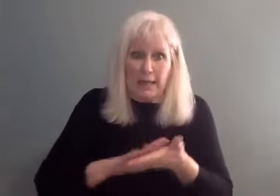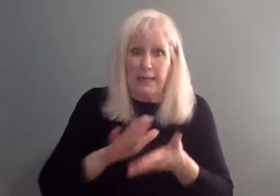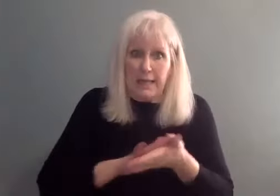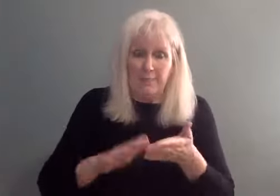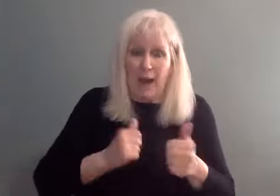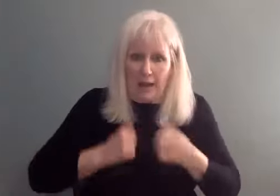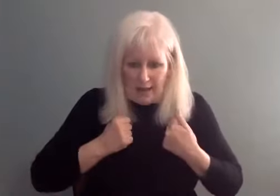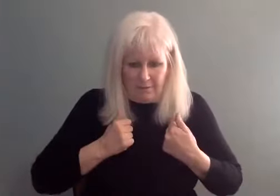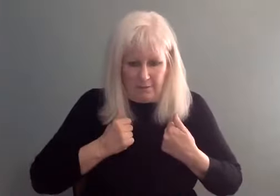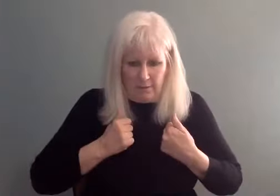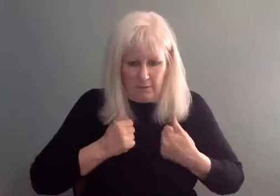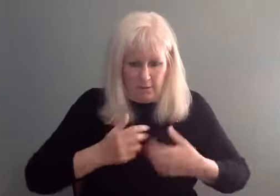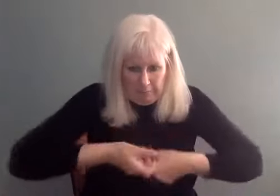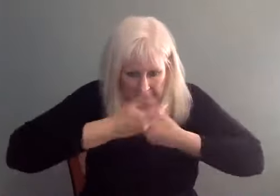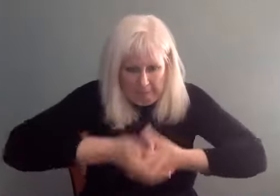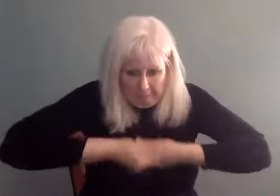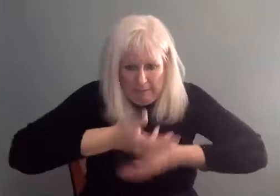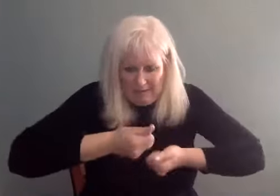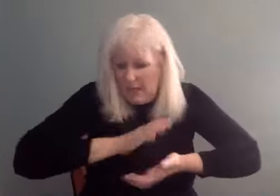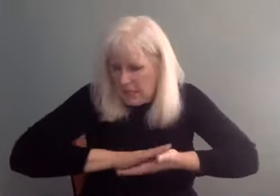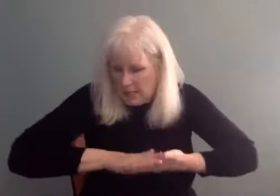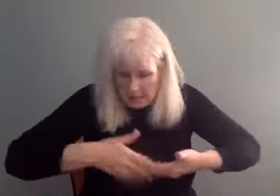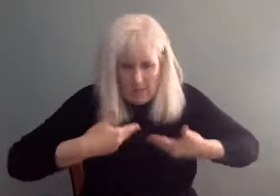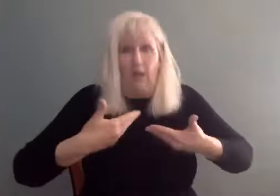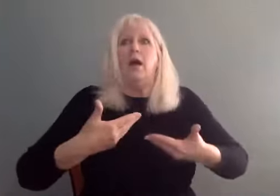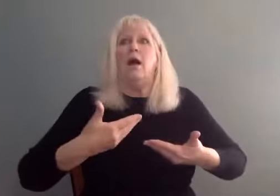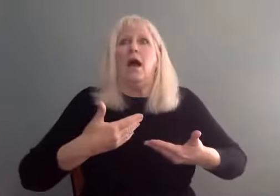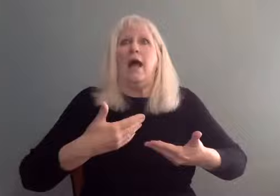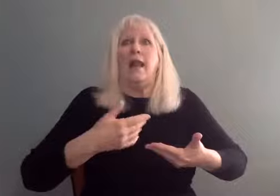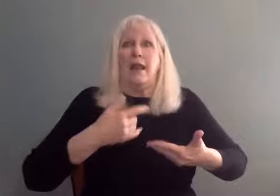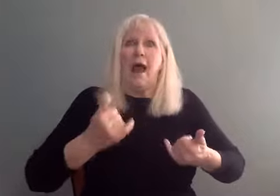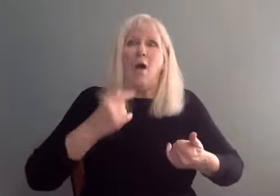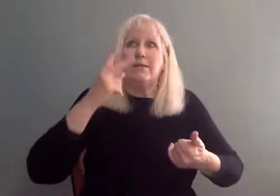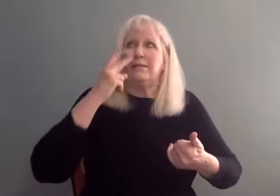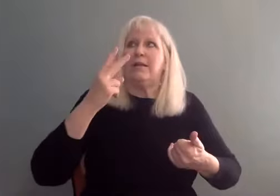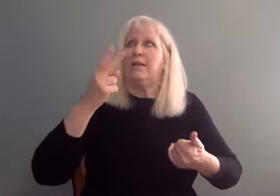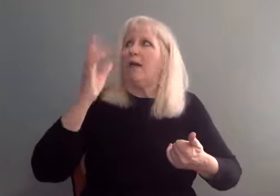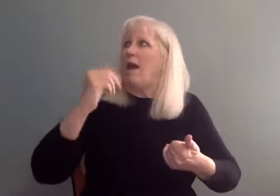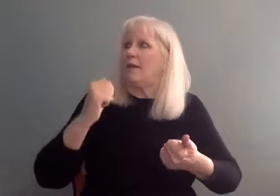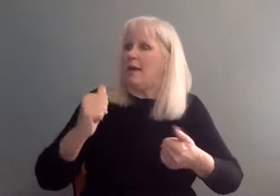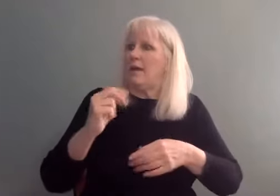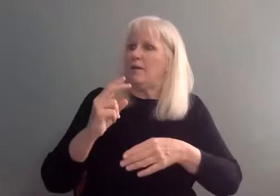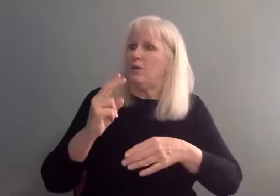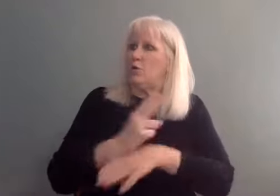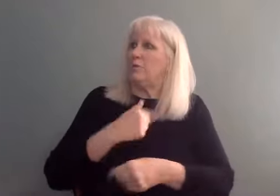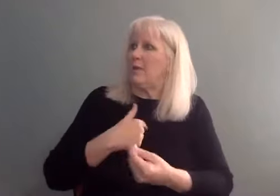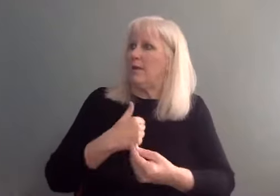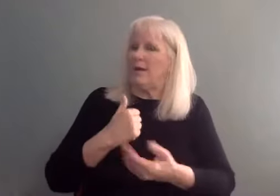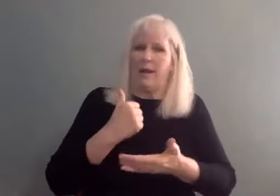voice deep down inside of me that says, Sharon, you can be useful. Sharon, you're not that middle child that's not enough. That's my taproot.